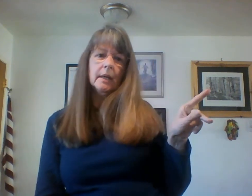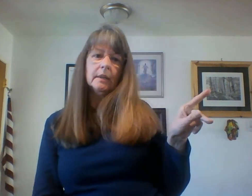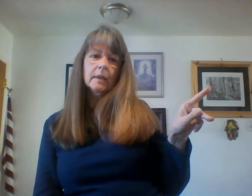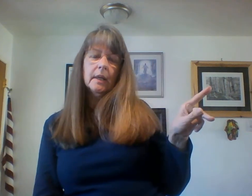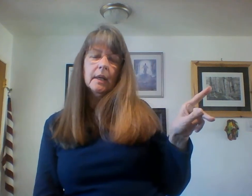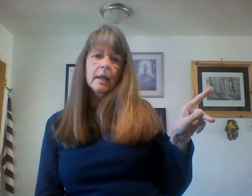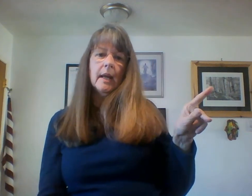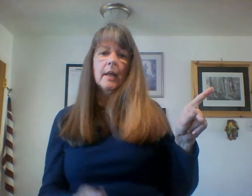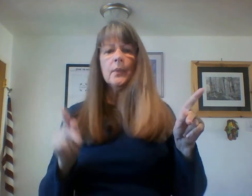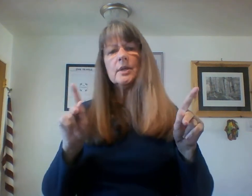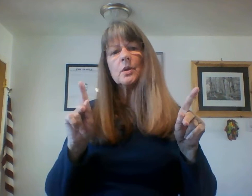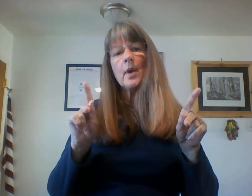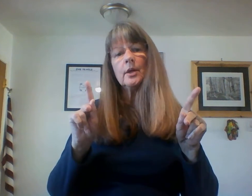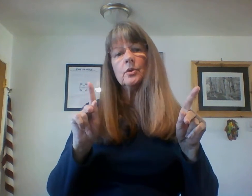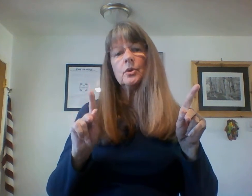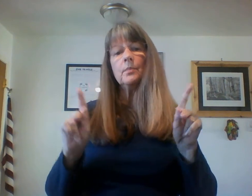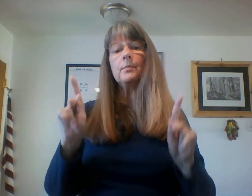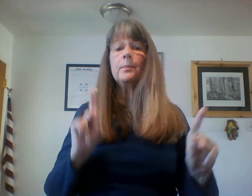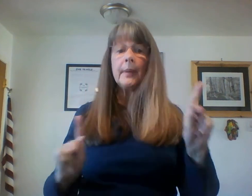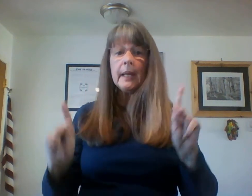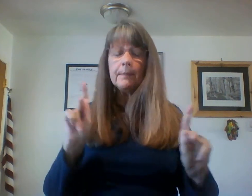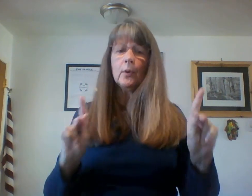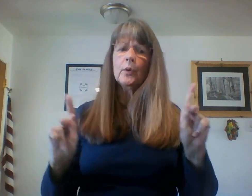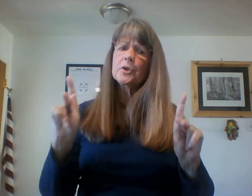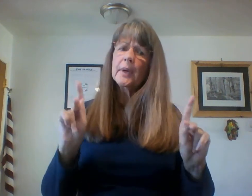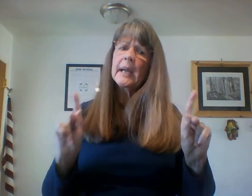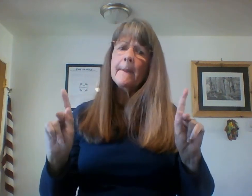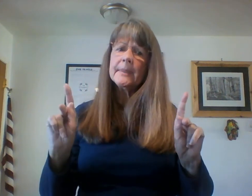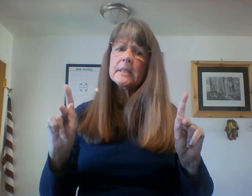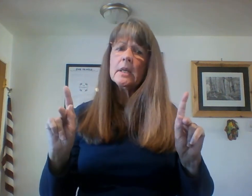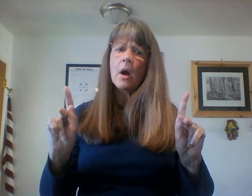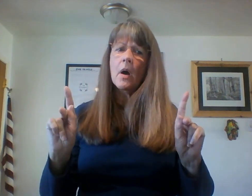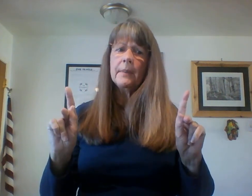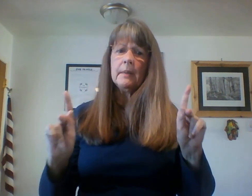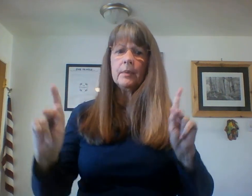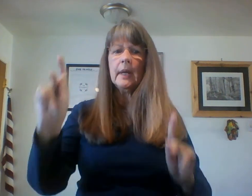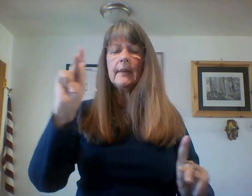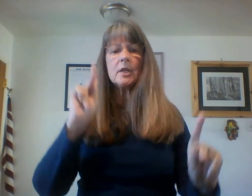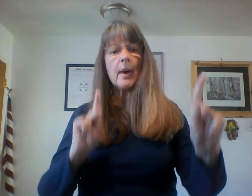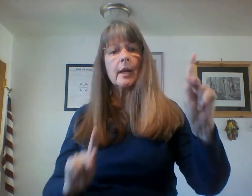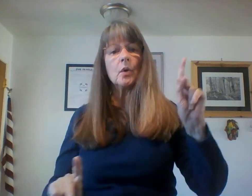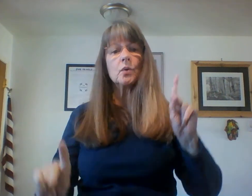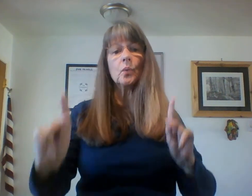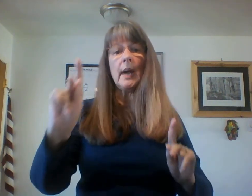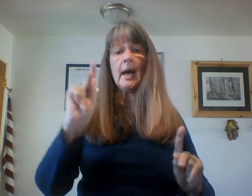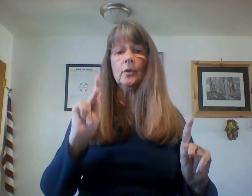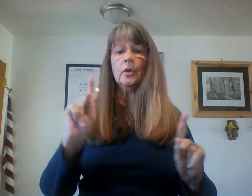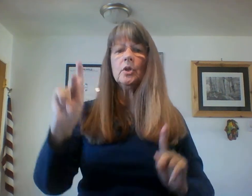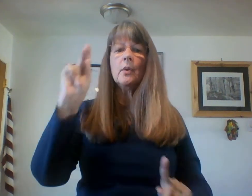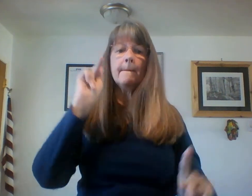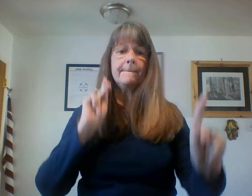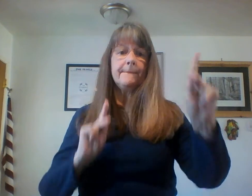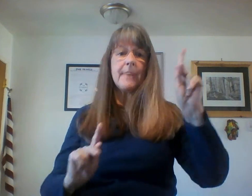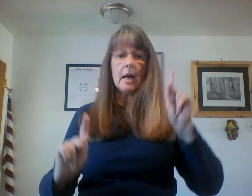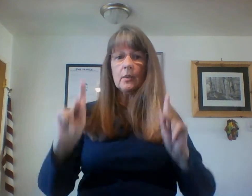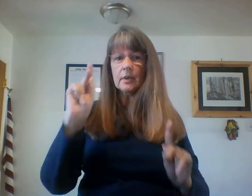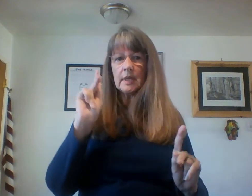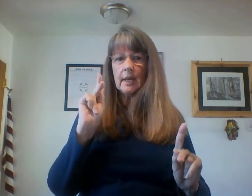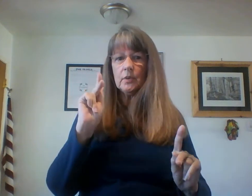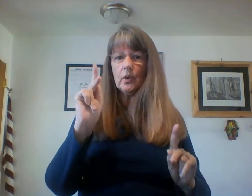sign, and the reason why you do people because you're encompassing all people, and that's why it goes around. You can do it backwards like I'm doing, or you